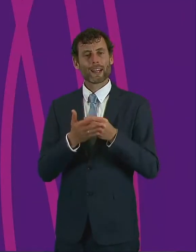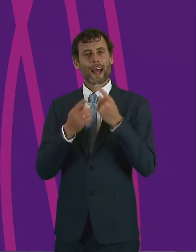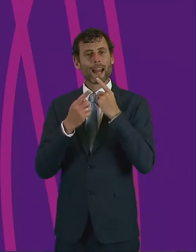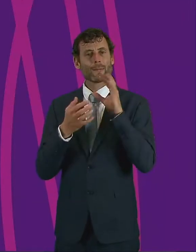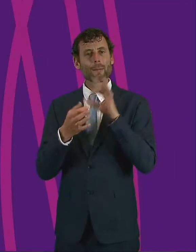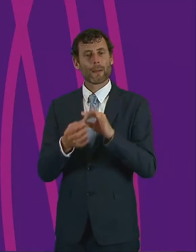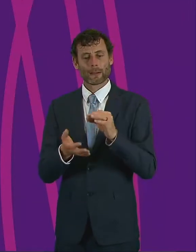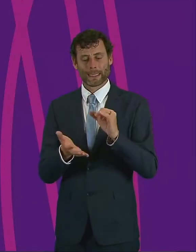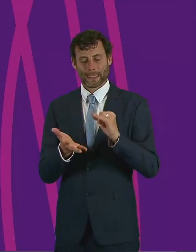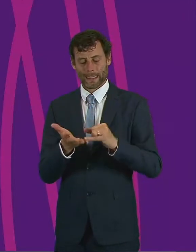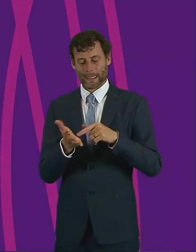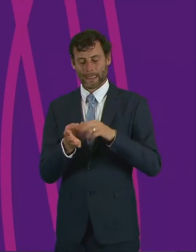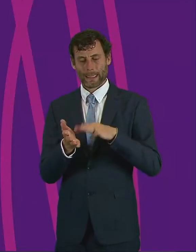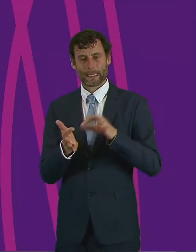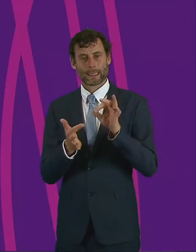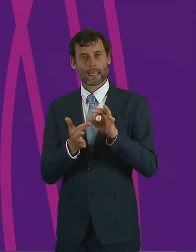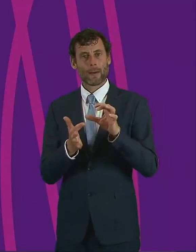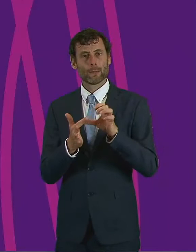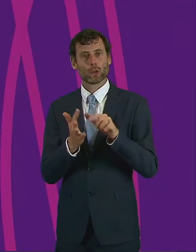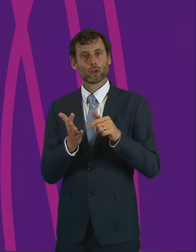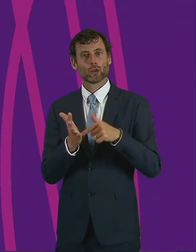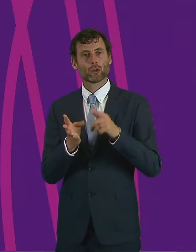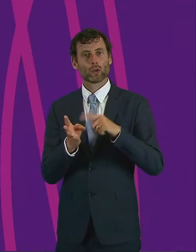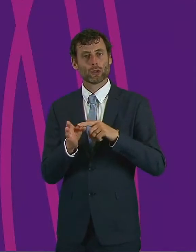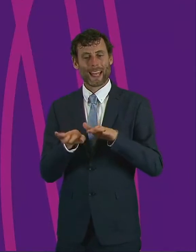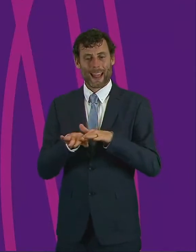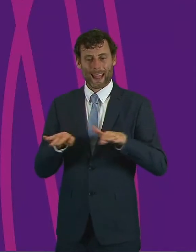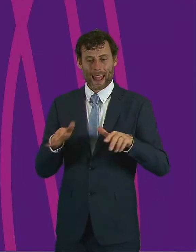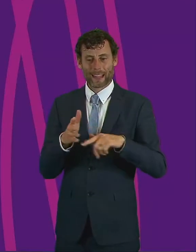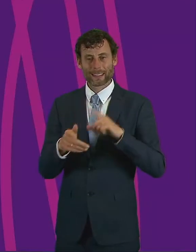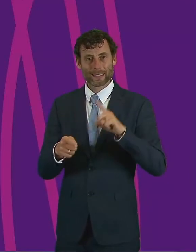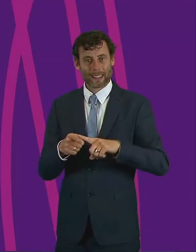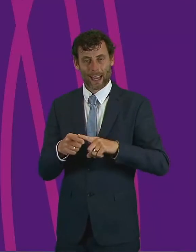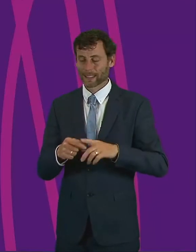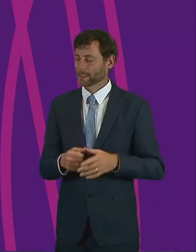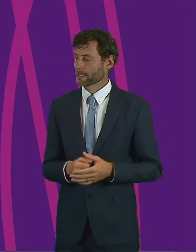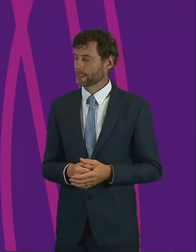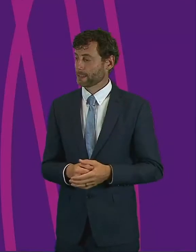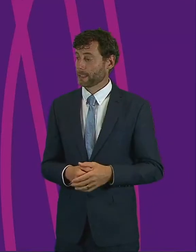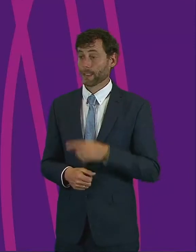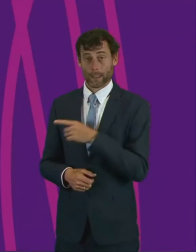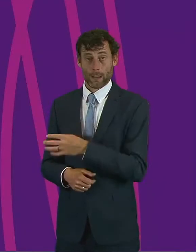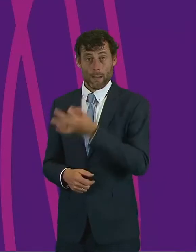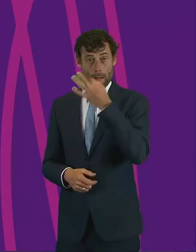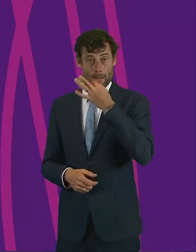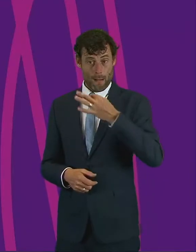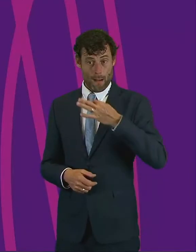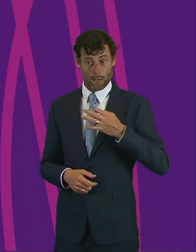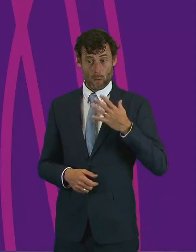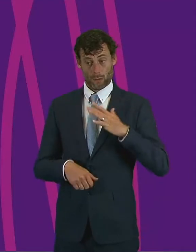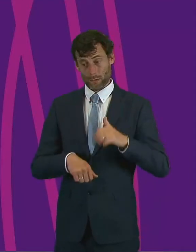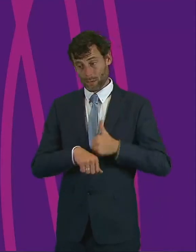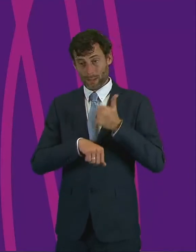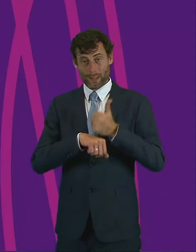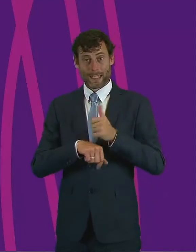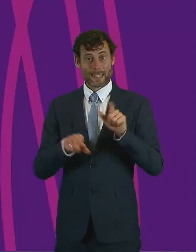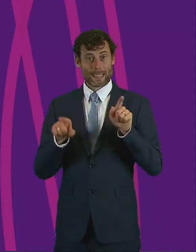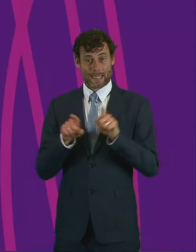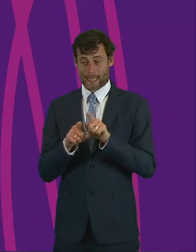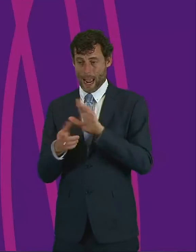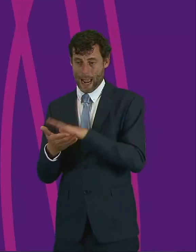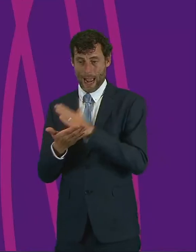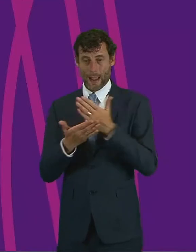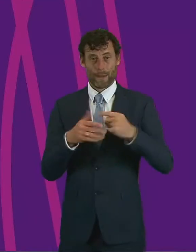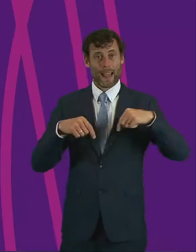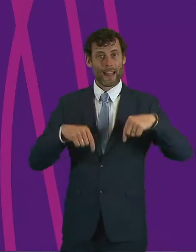tax. I've heard calls for me to replicate that change in Scotland under land and buildings transaction